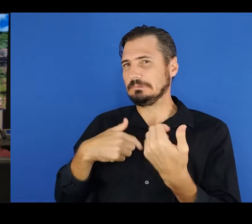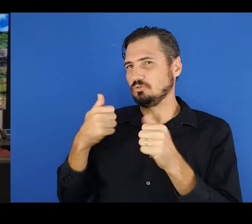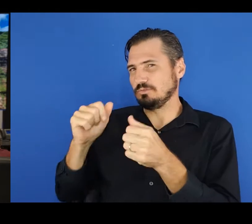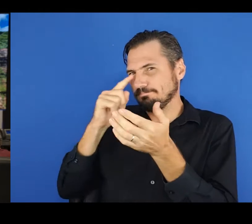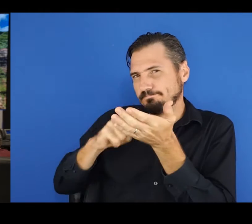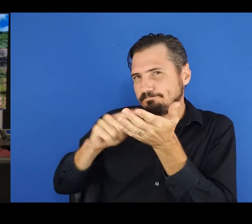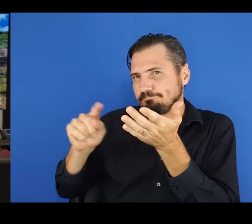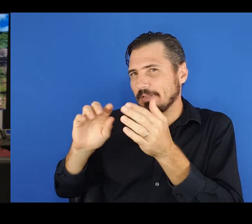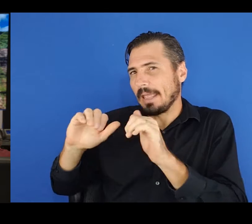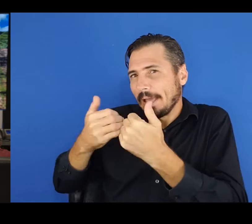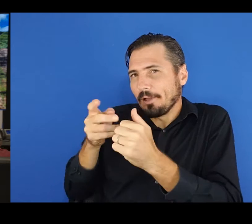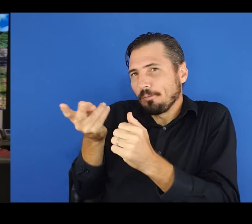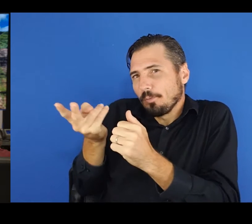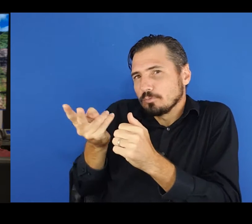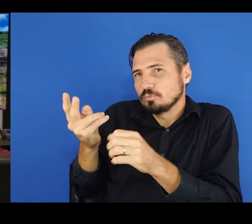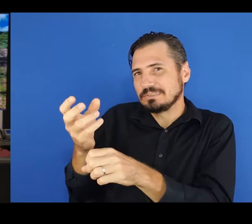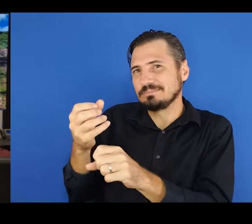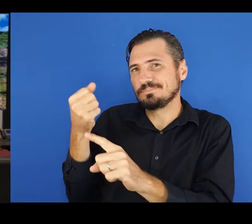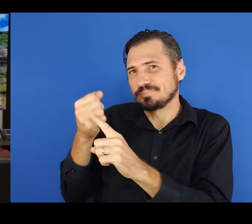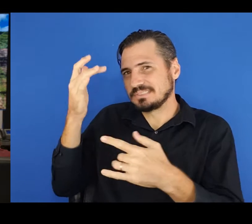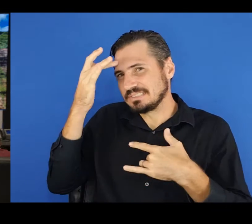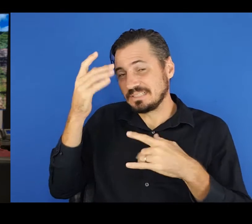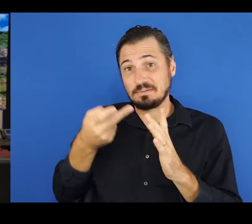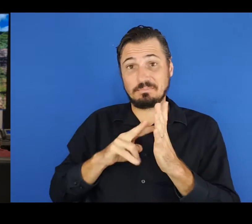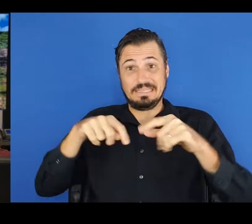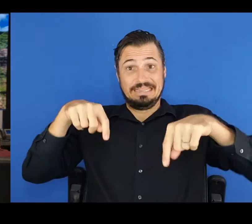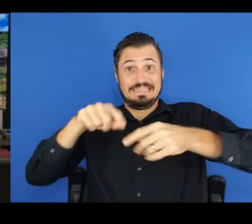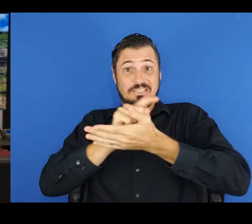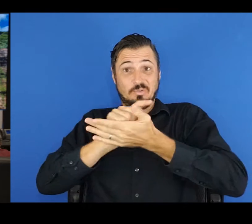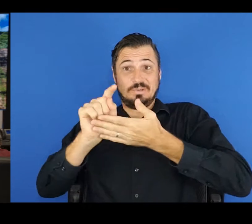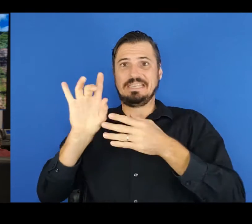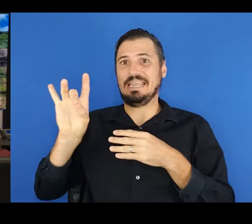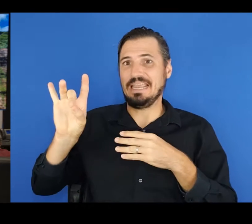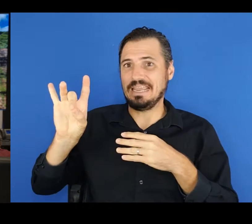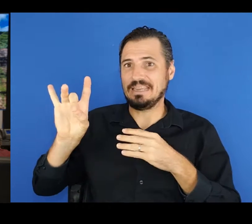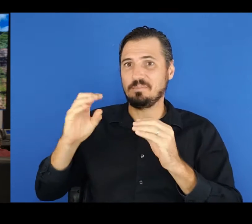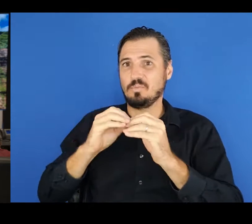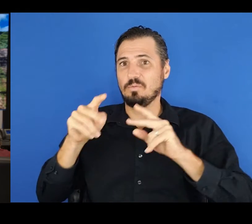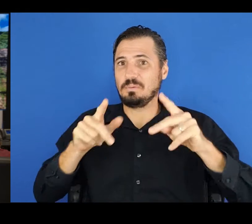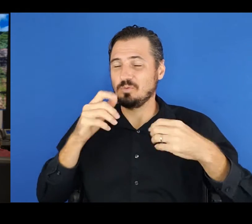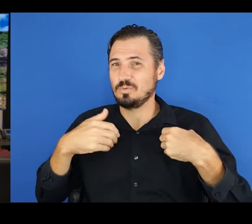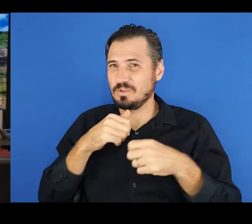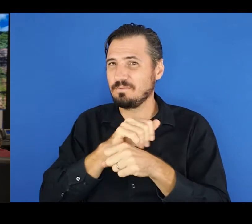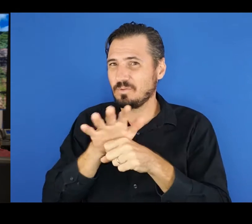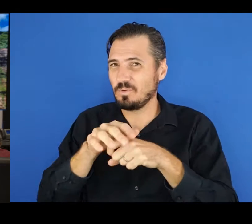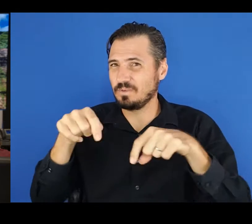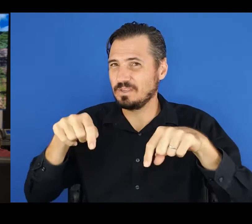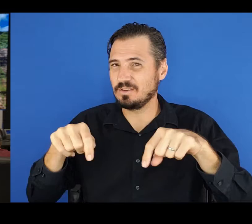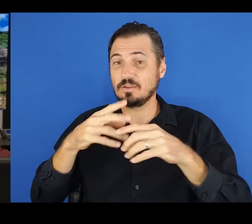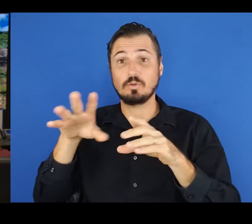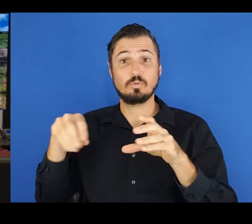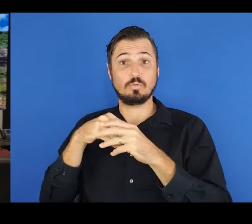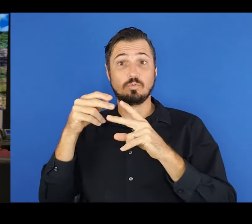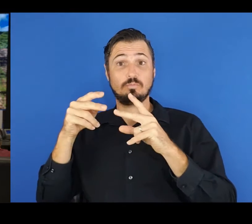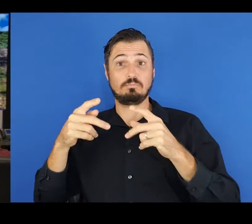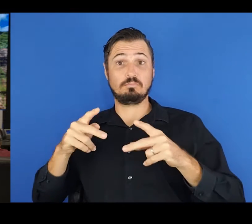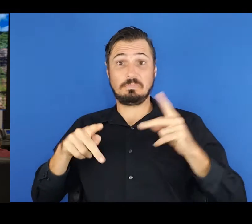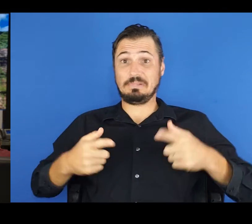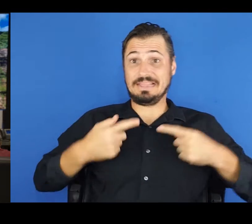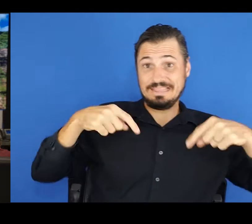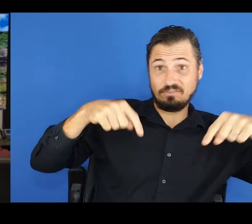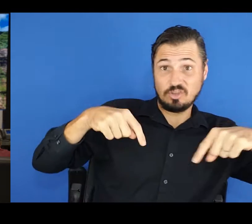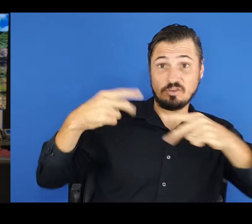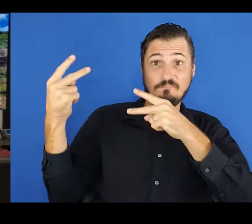under investigation. That brings our total new cases so far this week to 8. These cases include residents and visitors